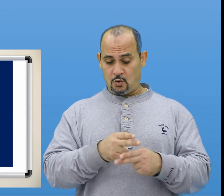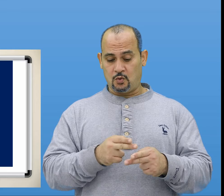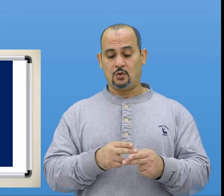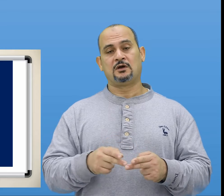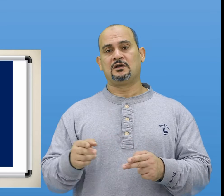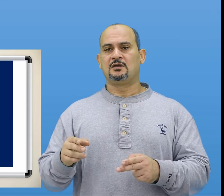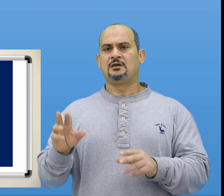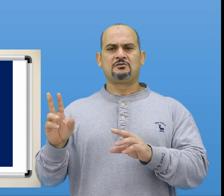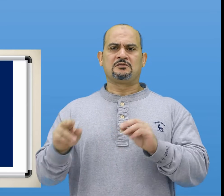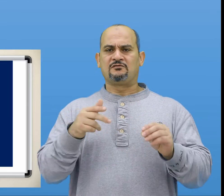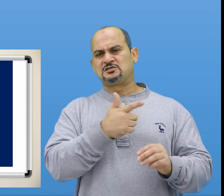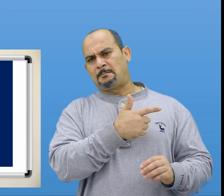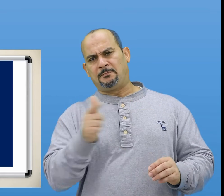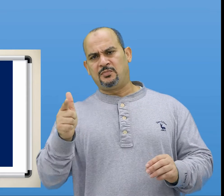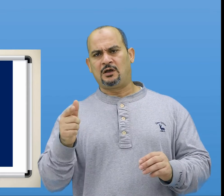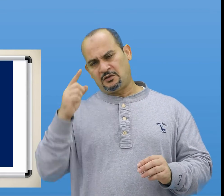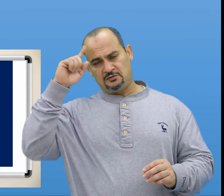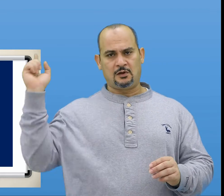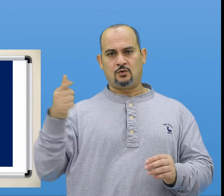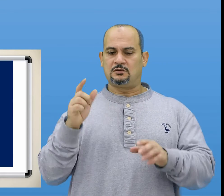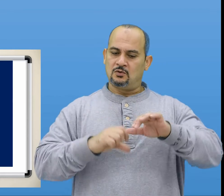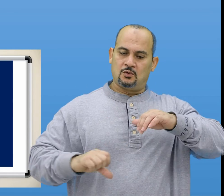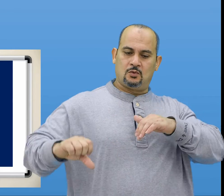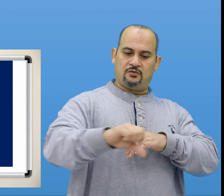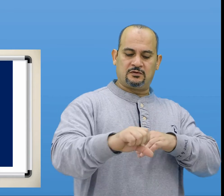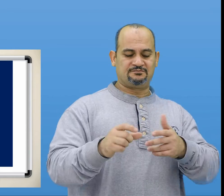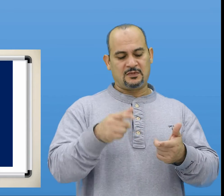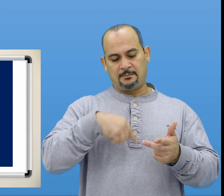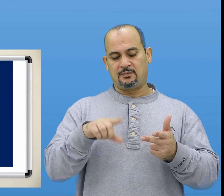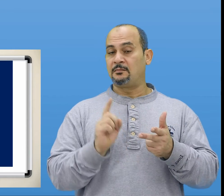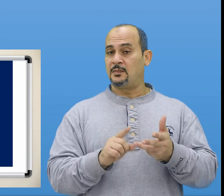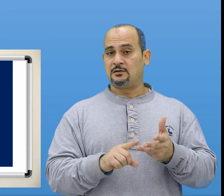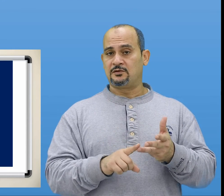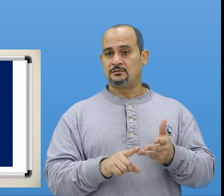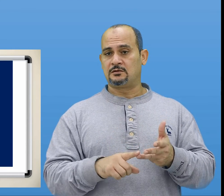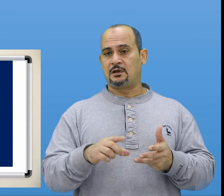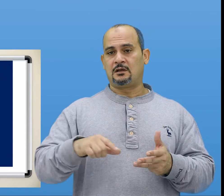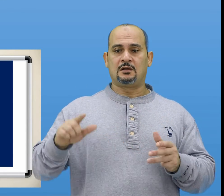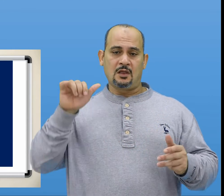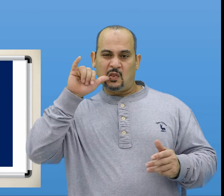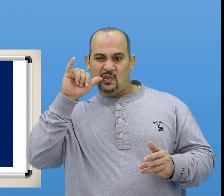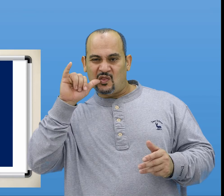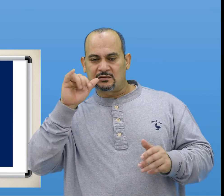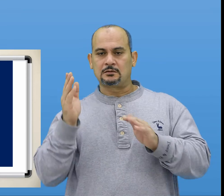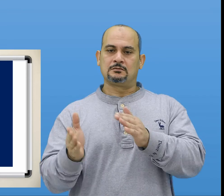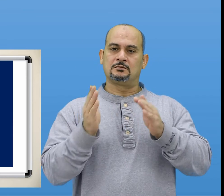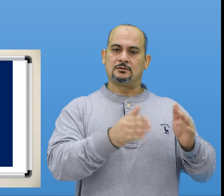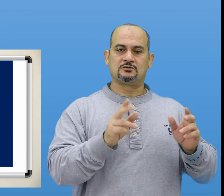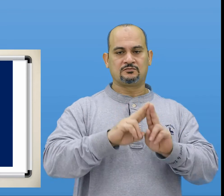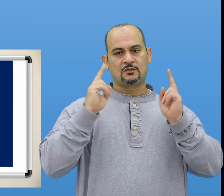are using what to hunt? They used a spear in my example previously mentioned. They used spear or what